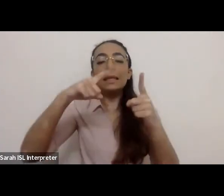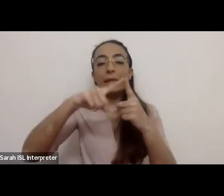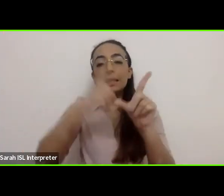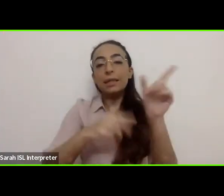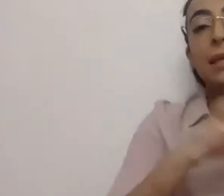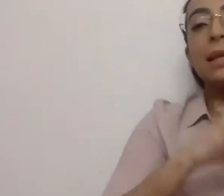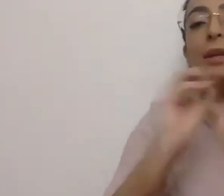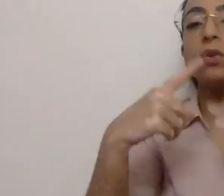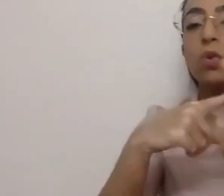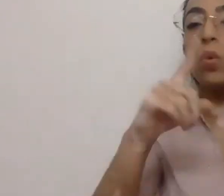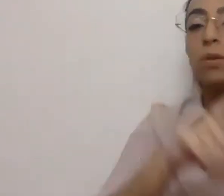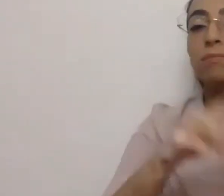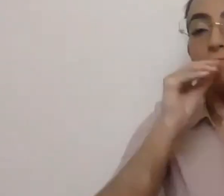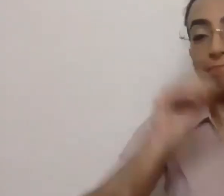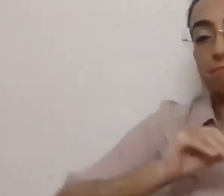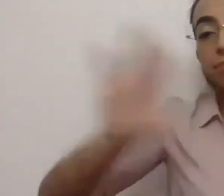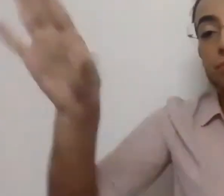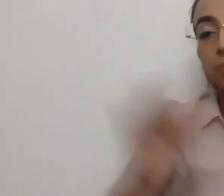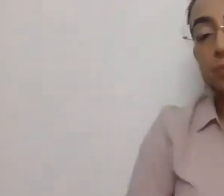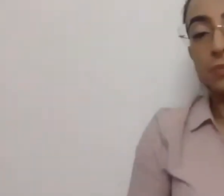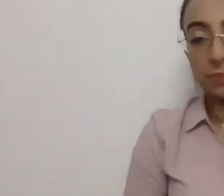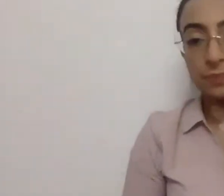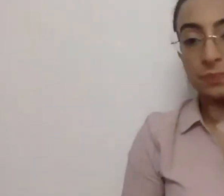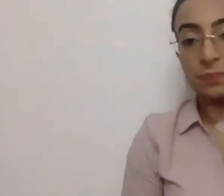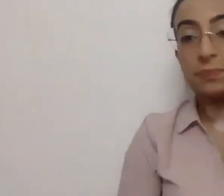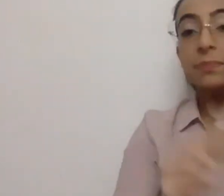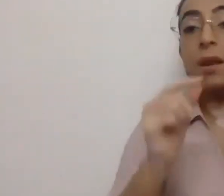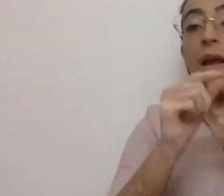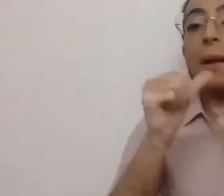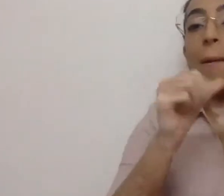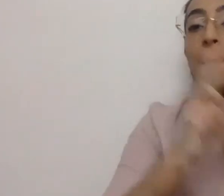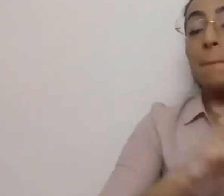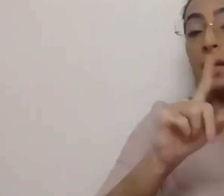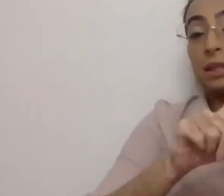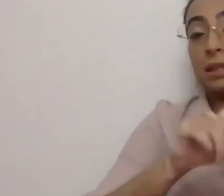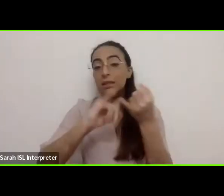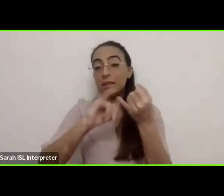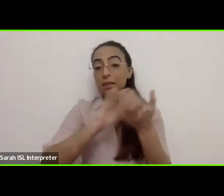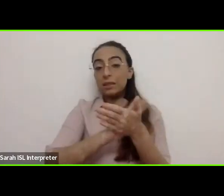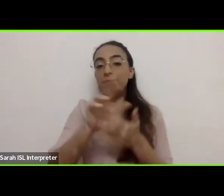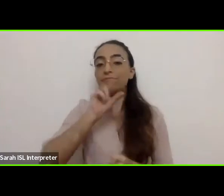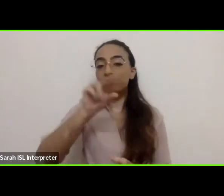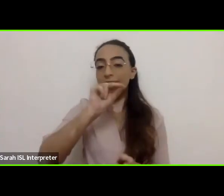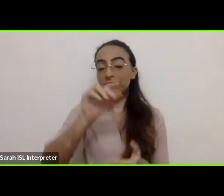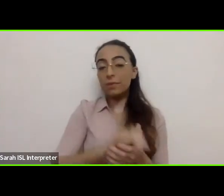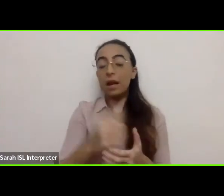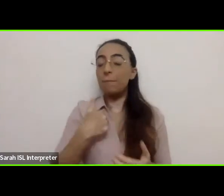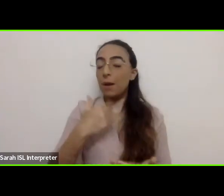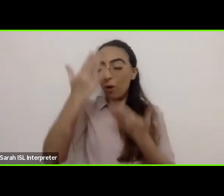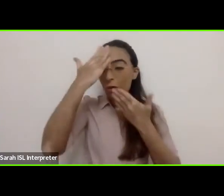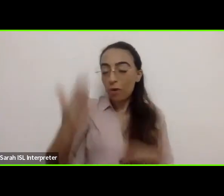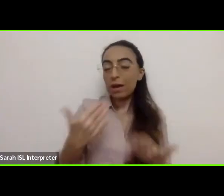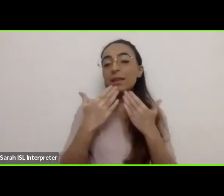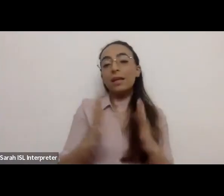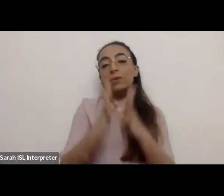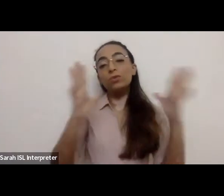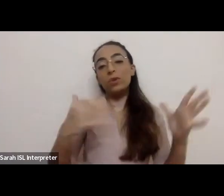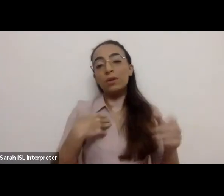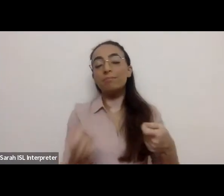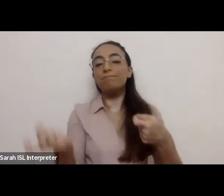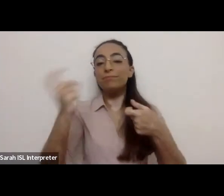Thank you, Sangeeta ji. It's a great honor to be amongst this august gathering. My greetings to